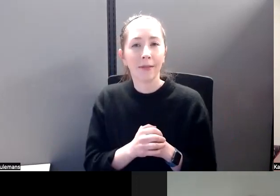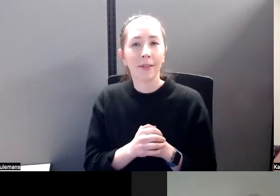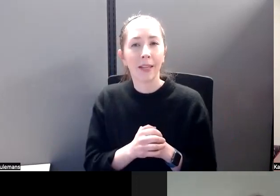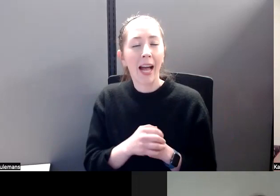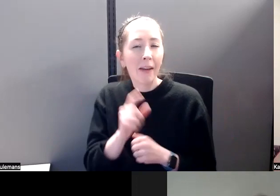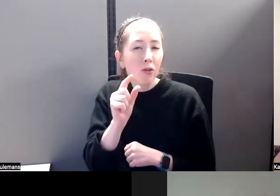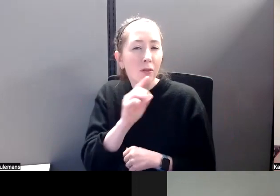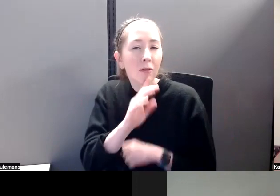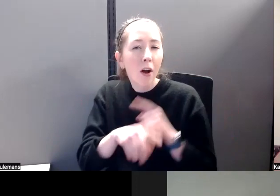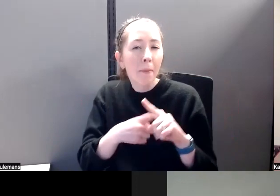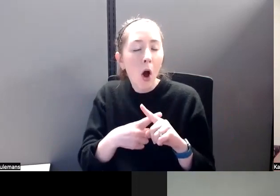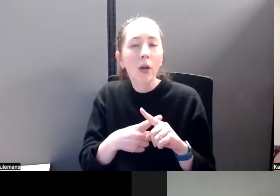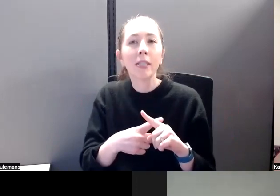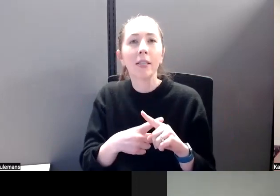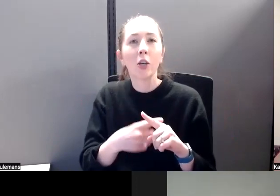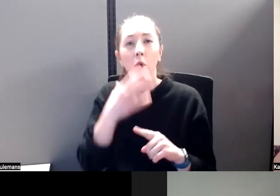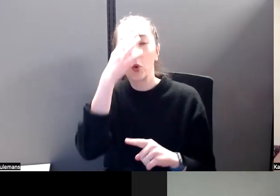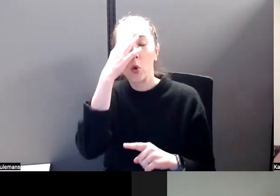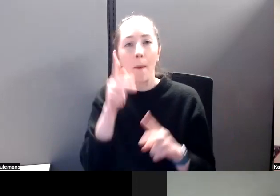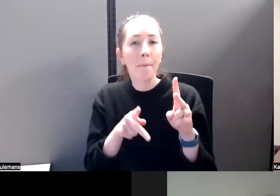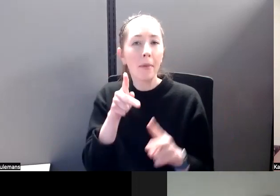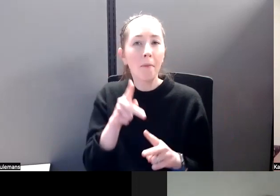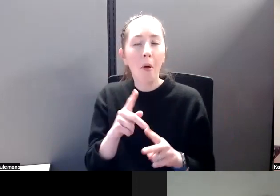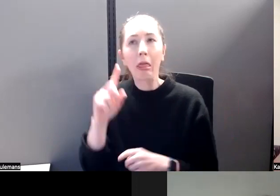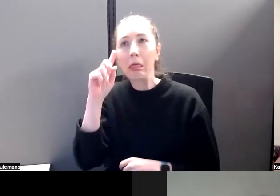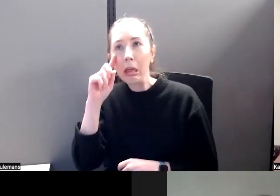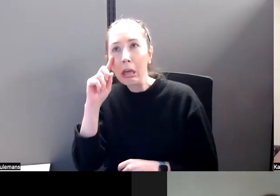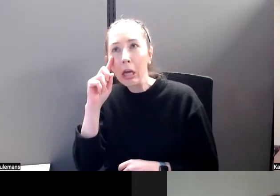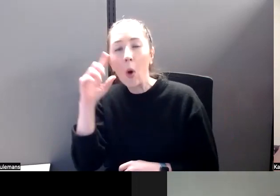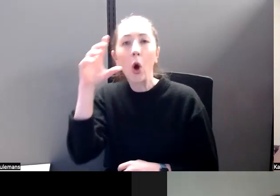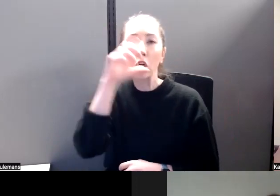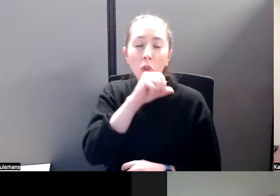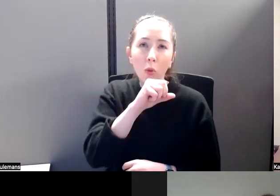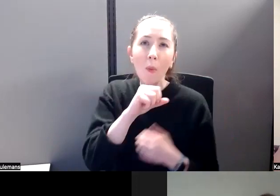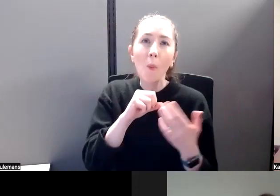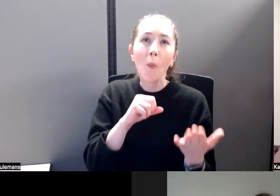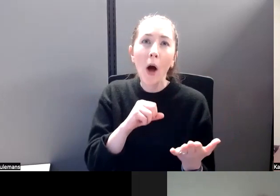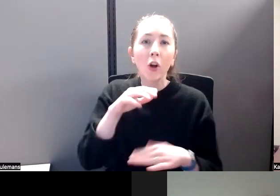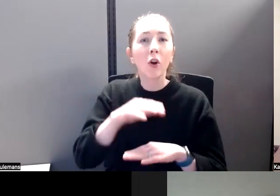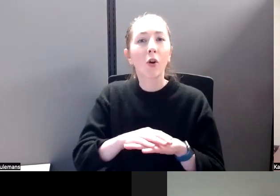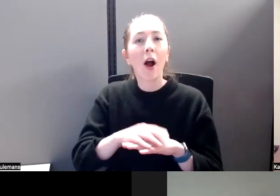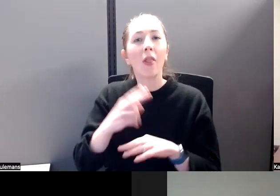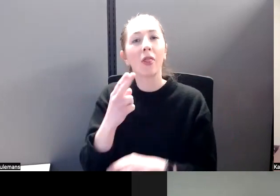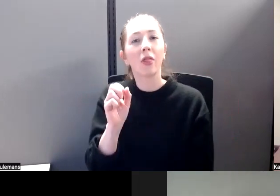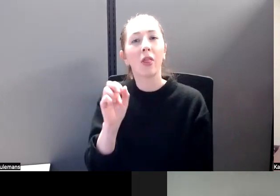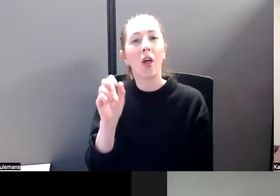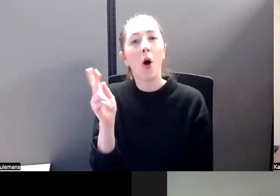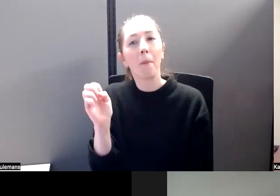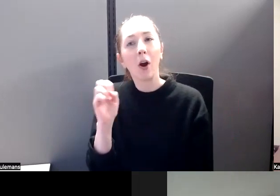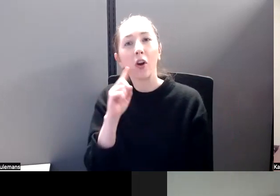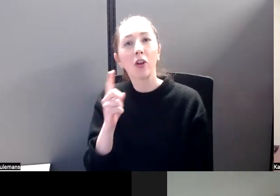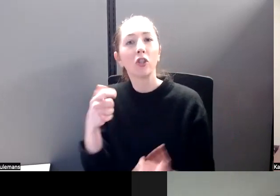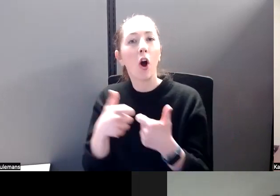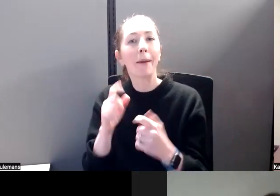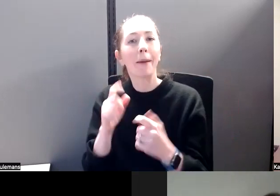talked a little bit about this before, but I've, you know, had people think or assume, well, you're on the Hallmark channel. They're just giving it to you.